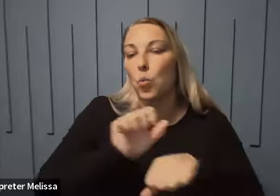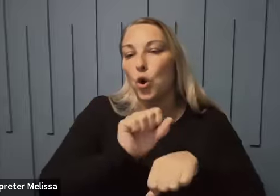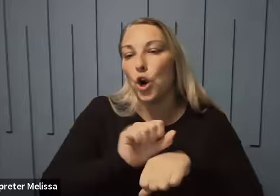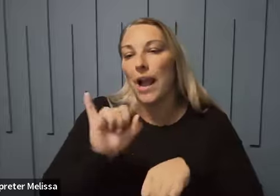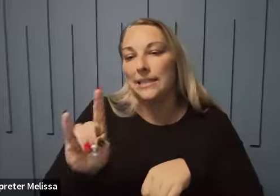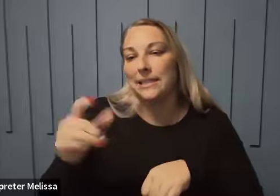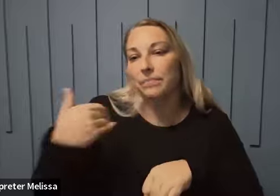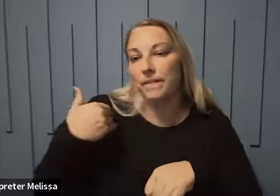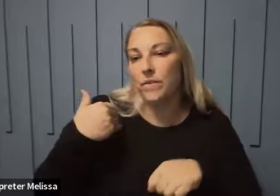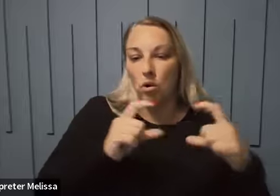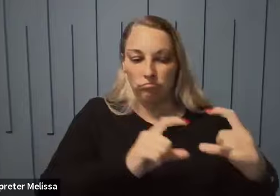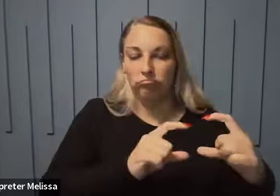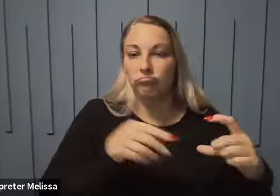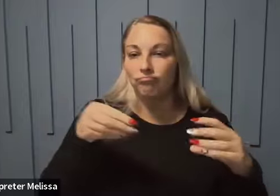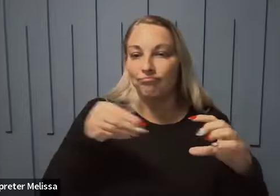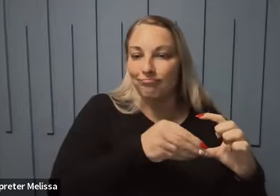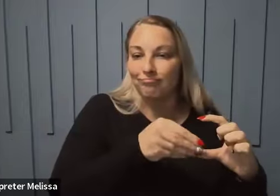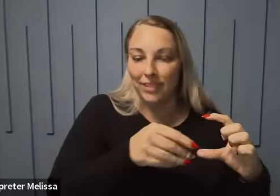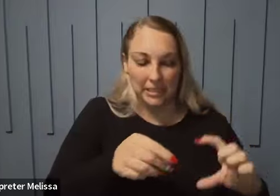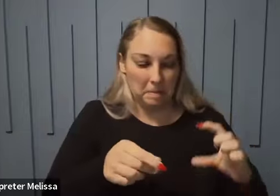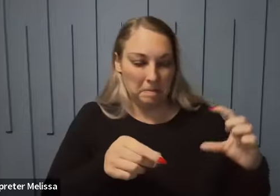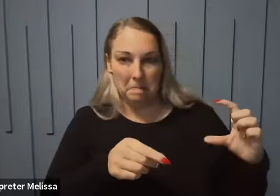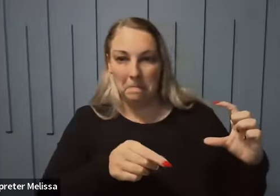and we could like cheat and remember